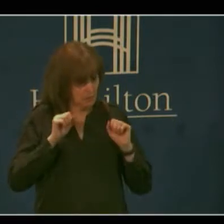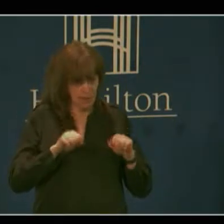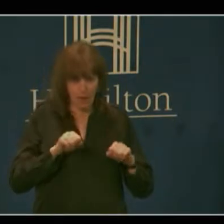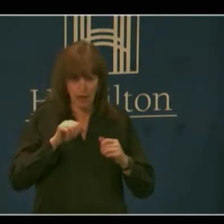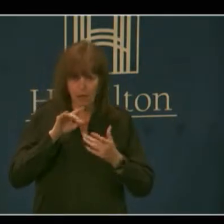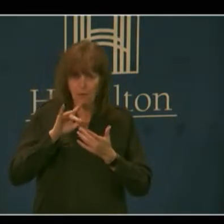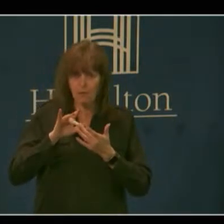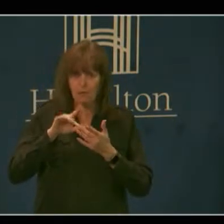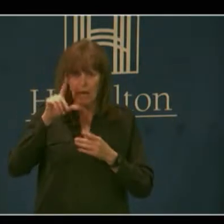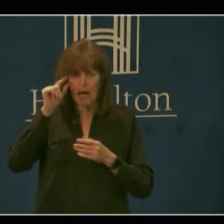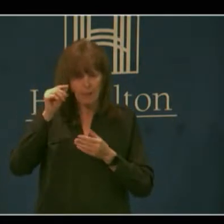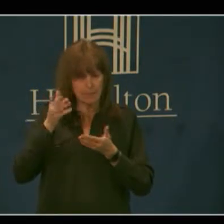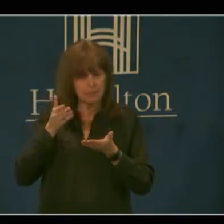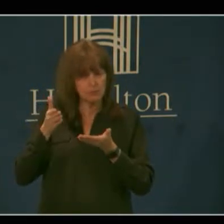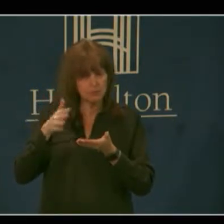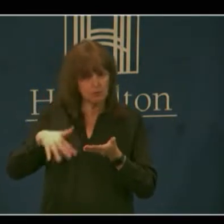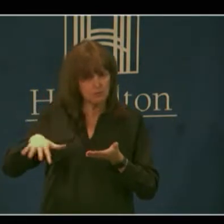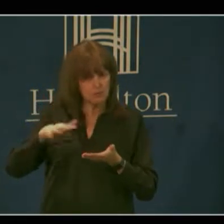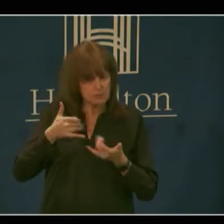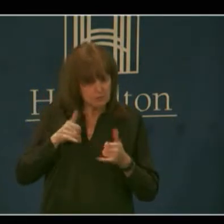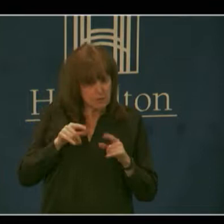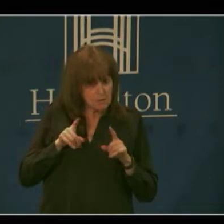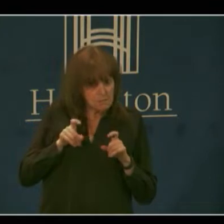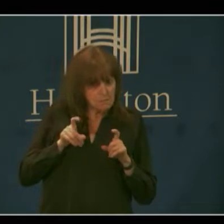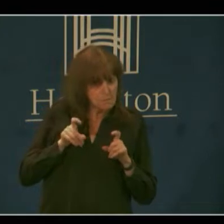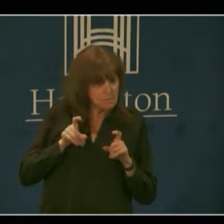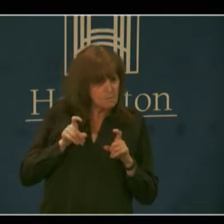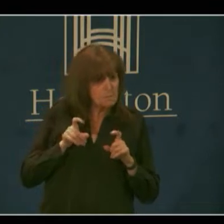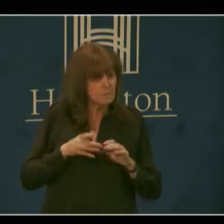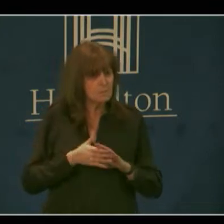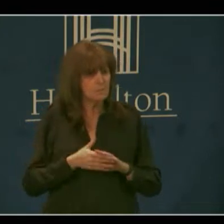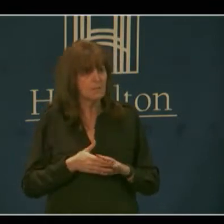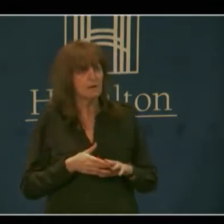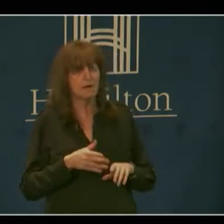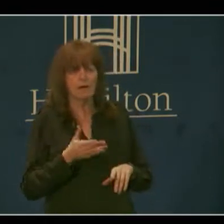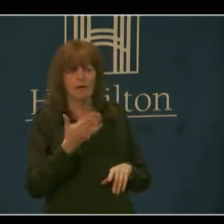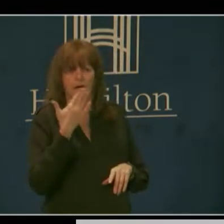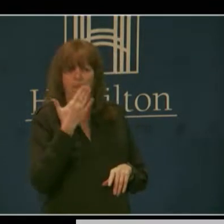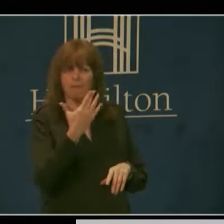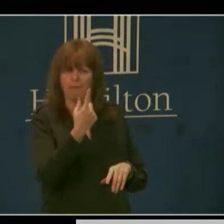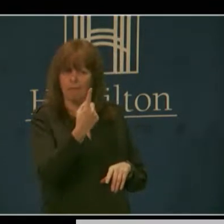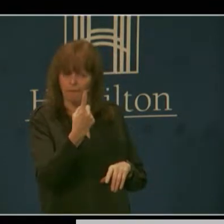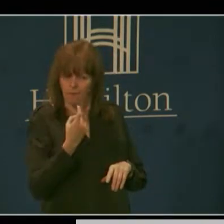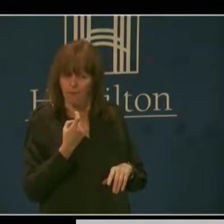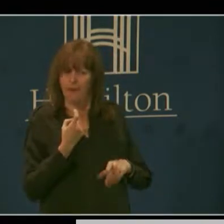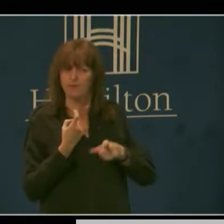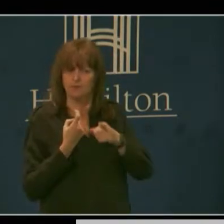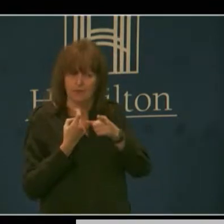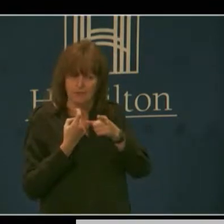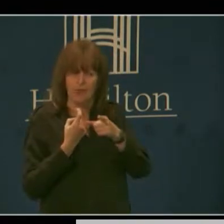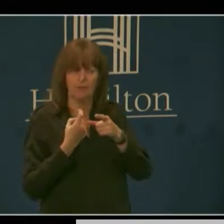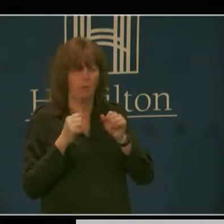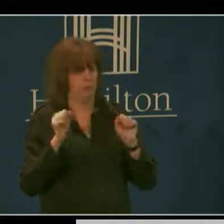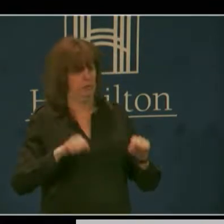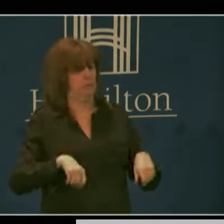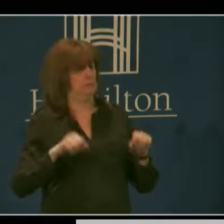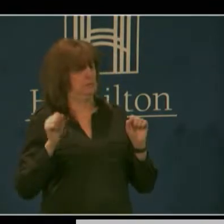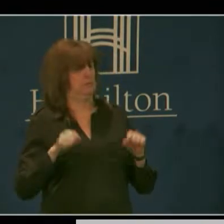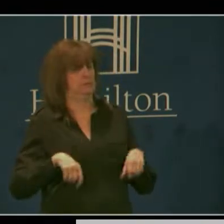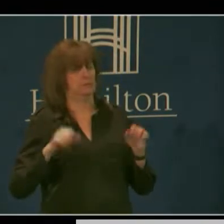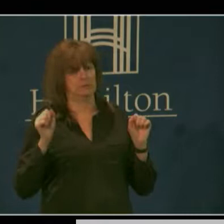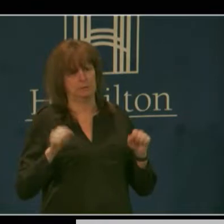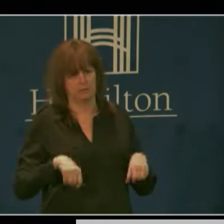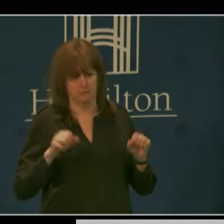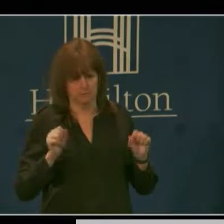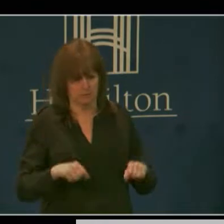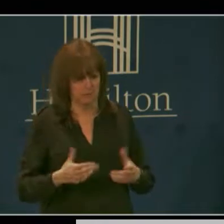COVID-19 outbreak? Very good question, and the simple answer is yes. Because they may not physically be here,